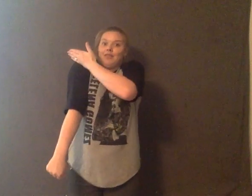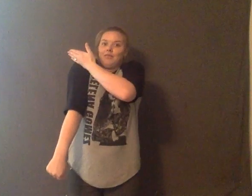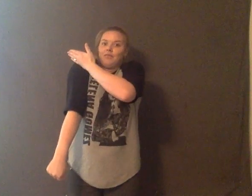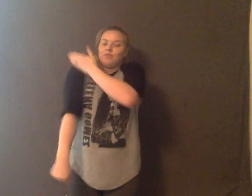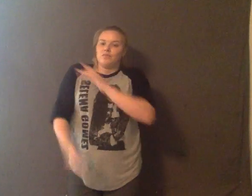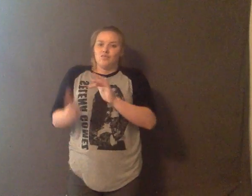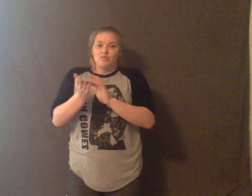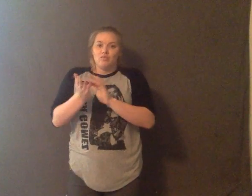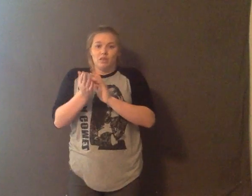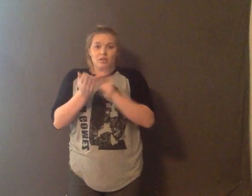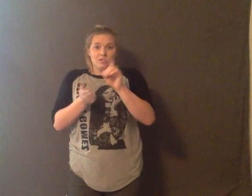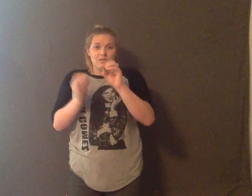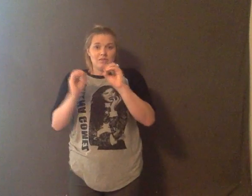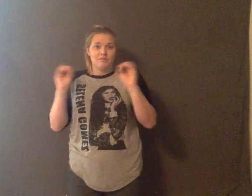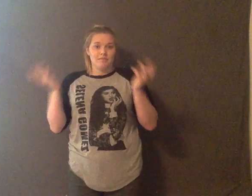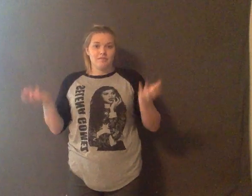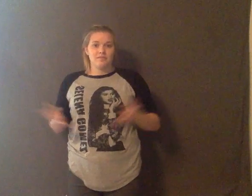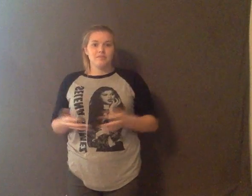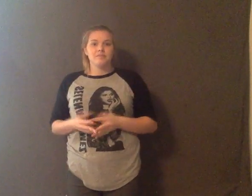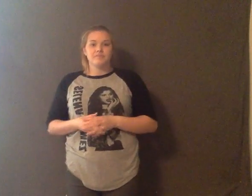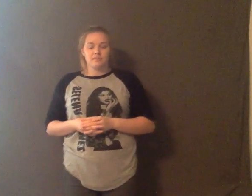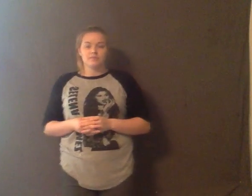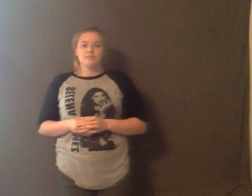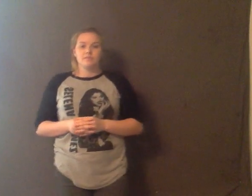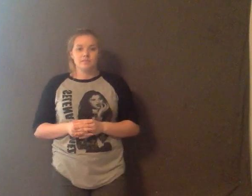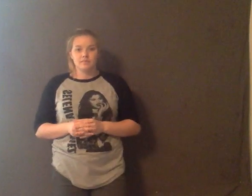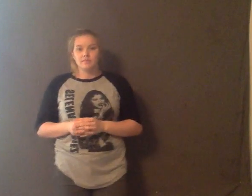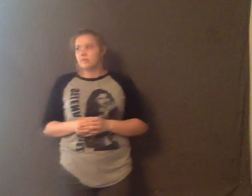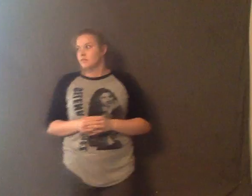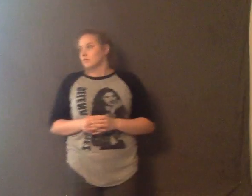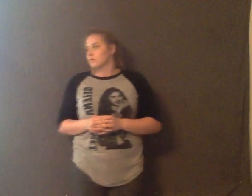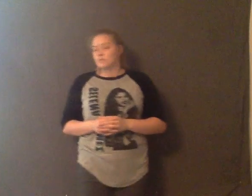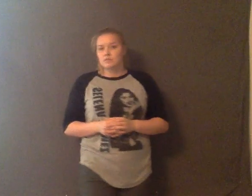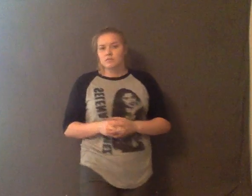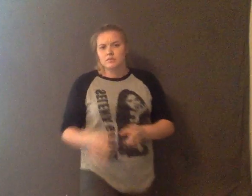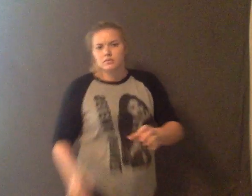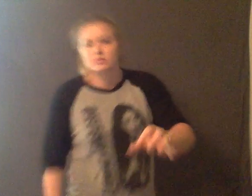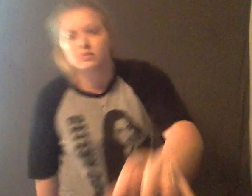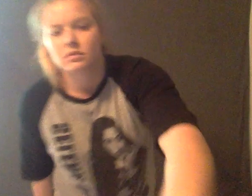In a groundbreaking study published by Dr. Esselstyn following patients suffering from cardiovascular disease,